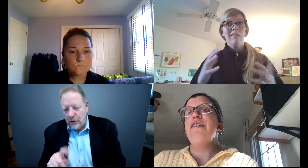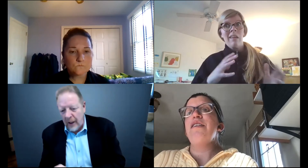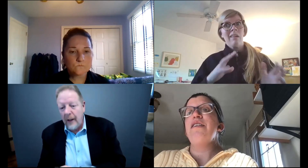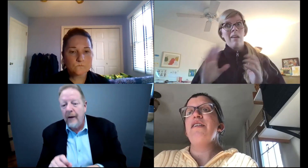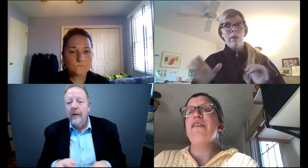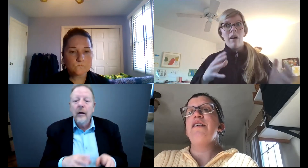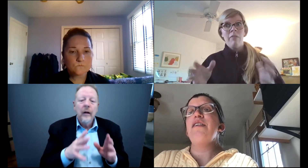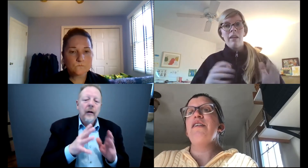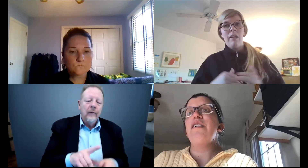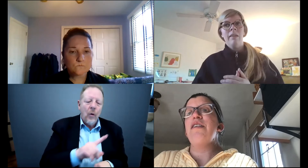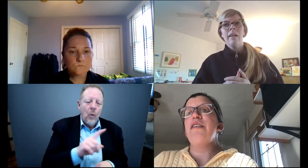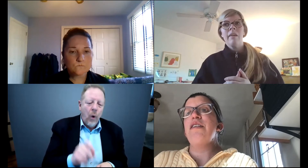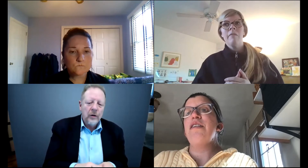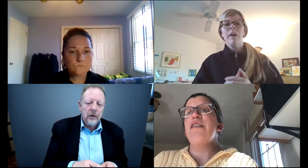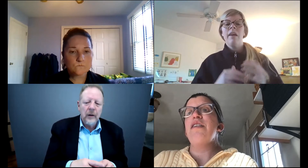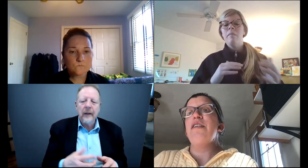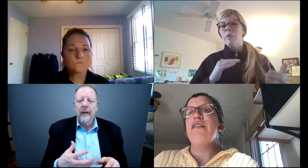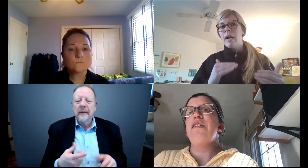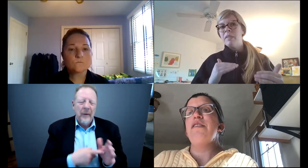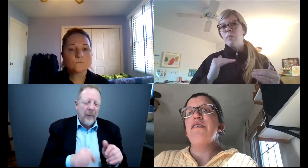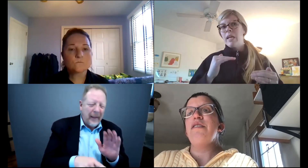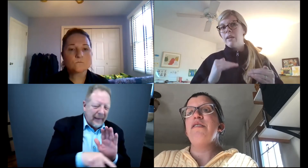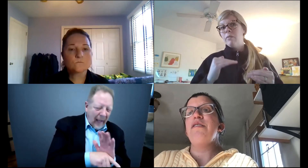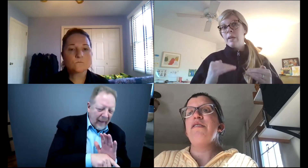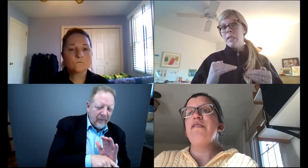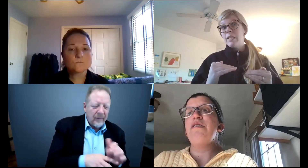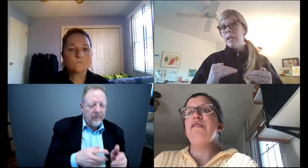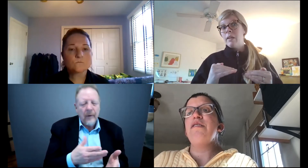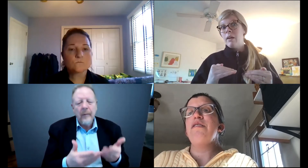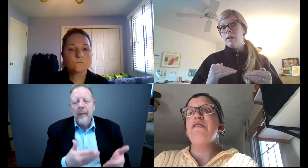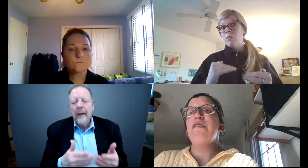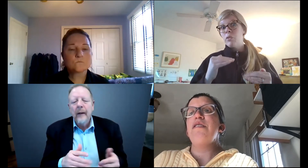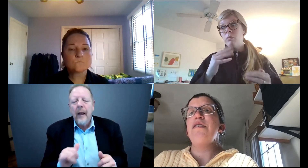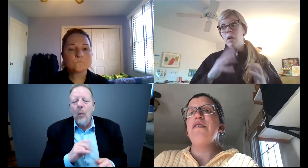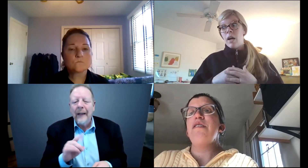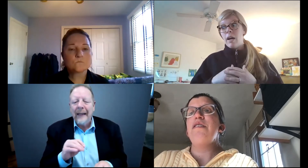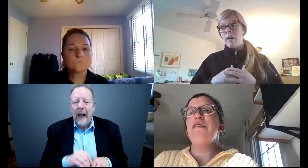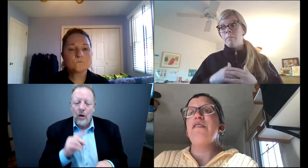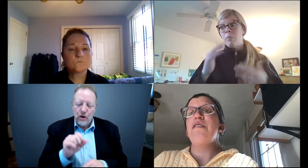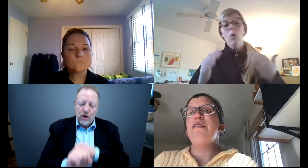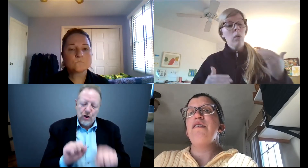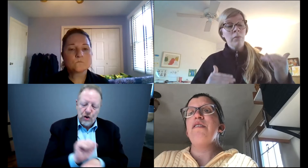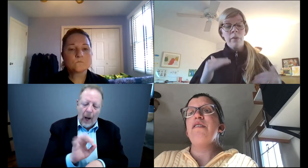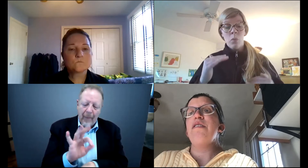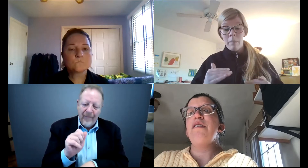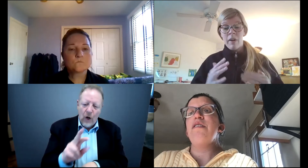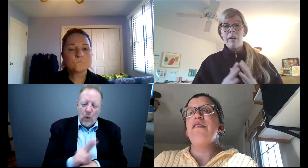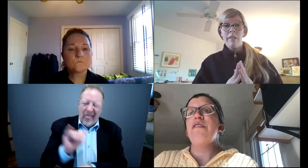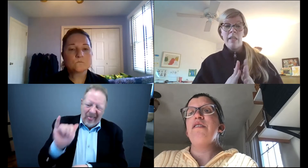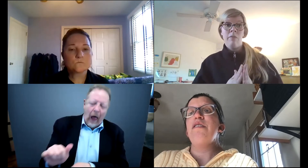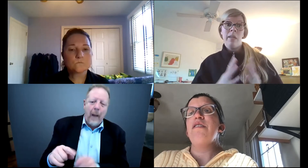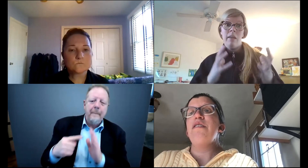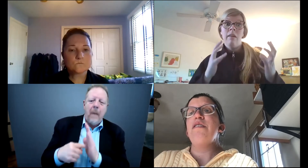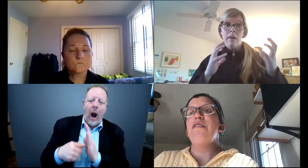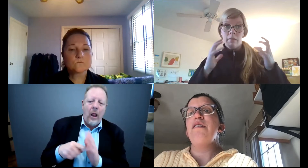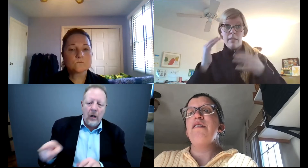open-ended, they can kind of run off and get negative. Perhaps if we kind of, like we did to poll for the